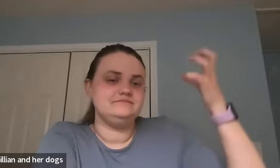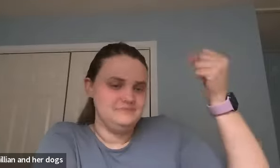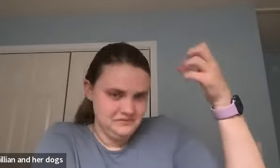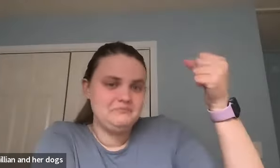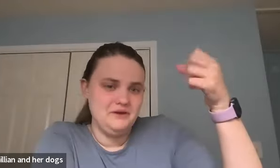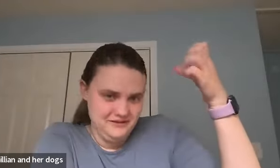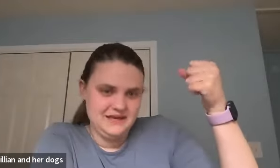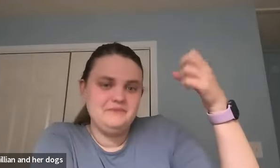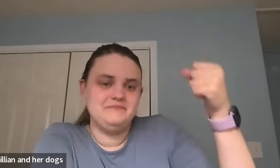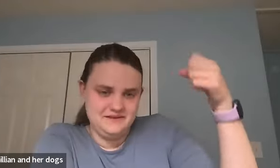Milk, yep.